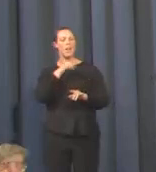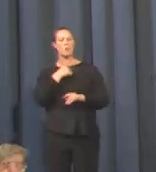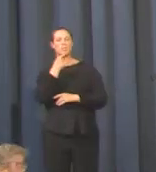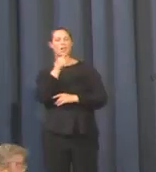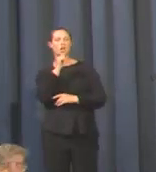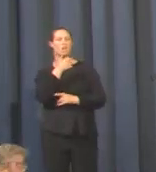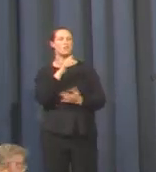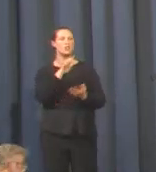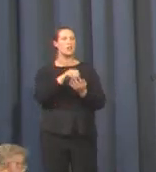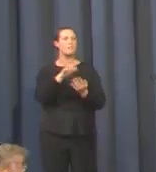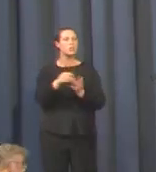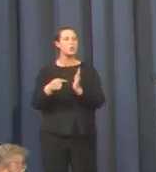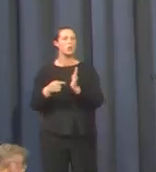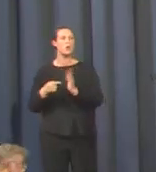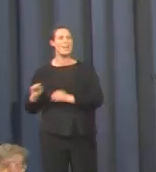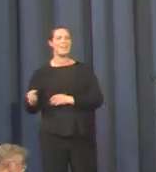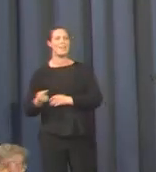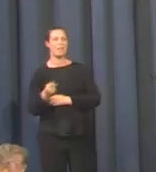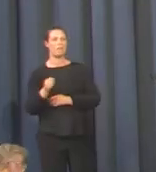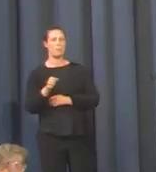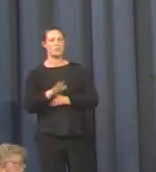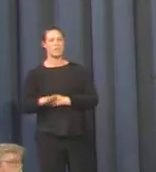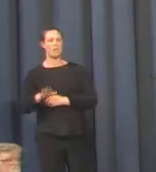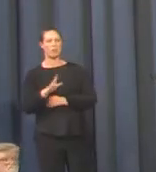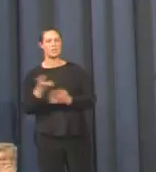tuna that you're getting from those areas.